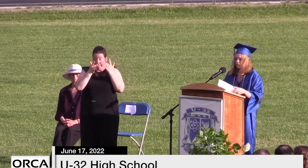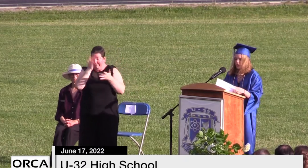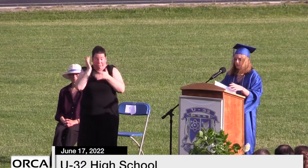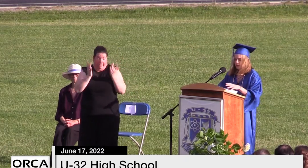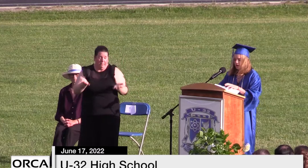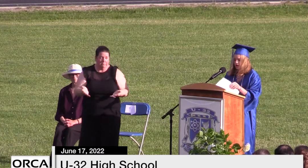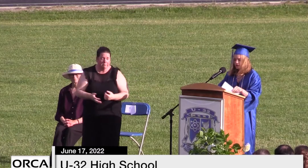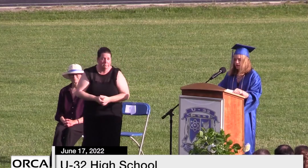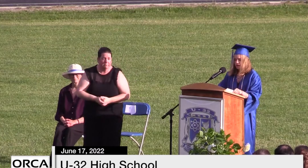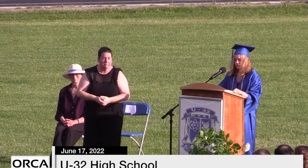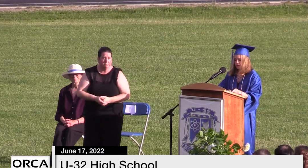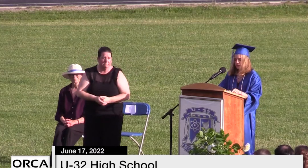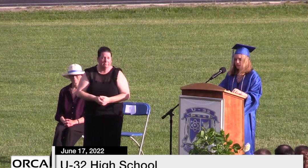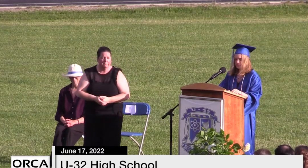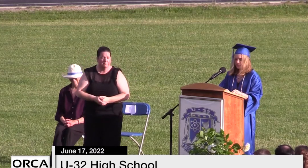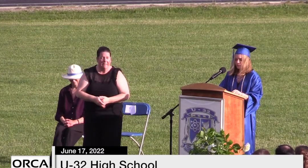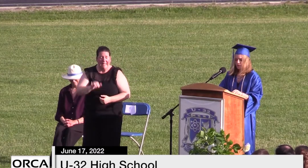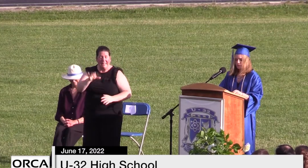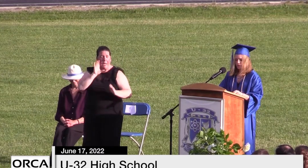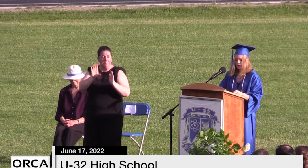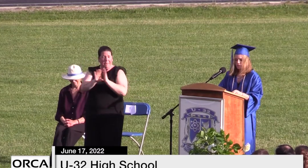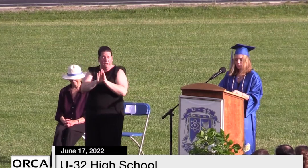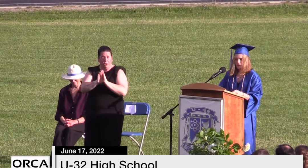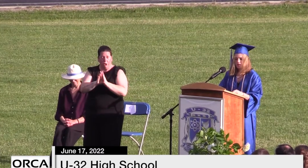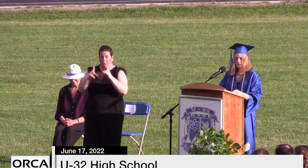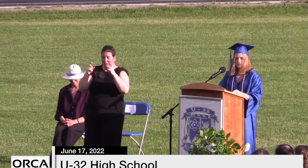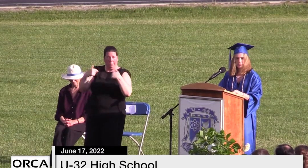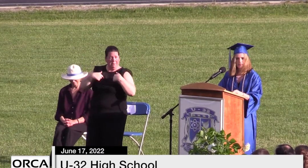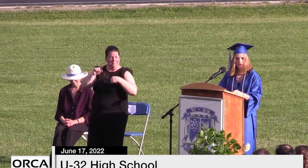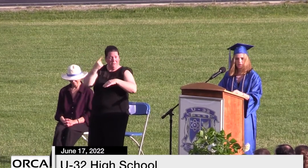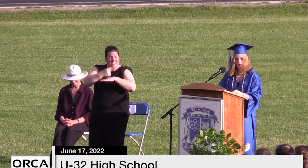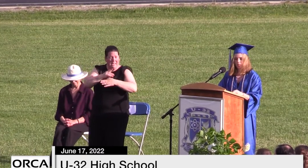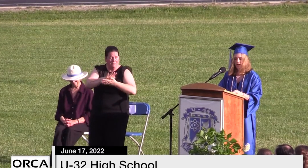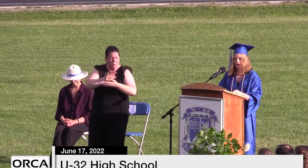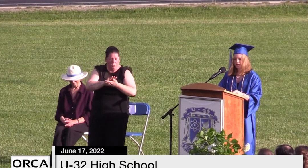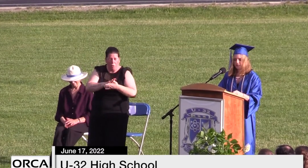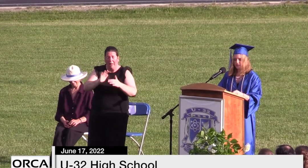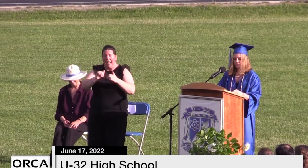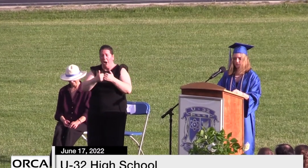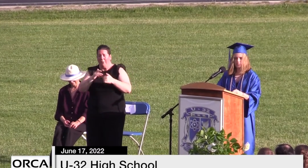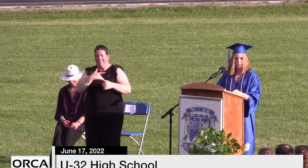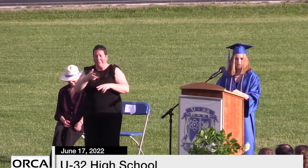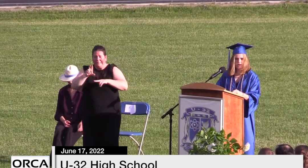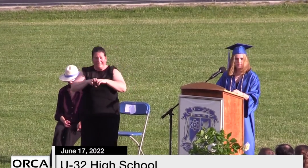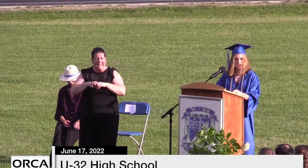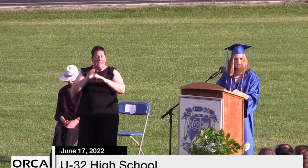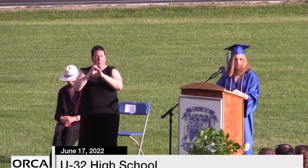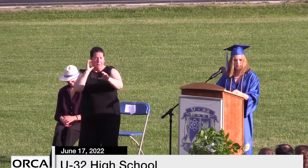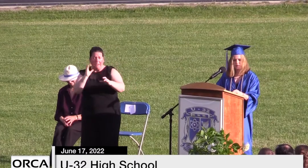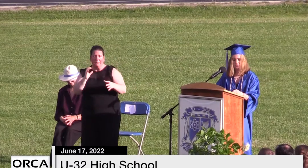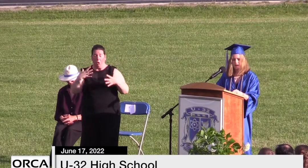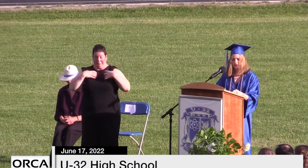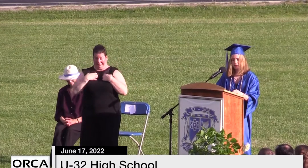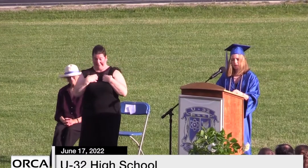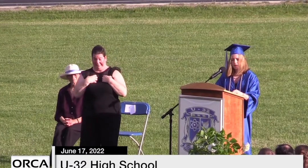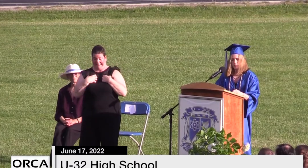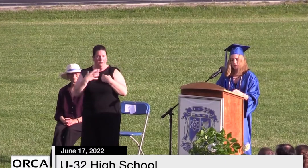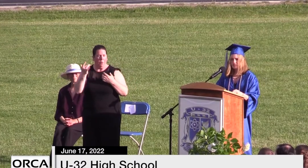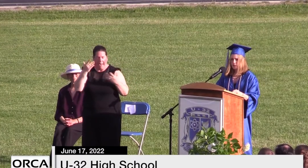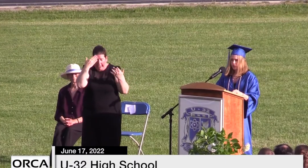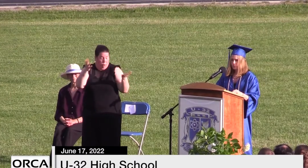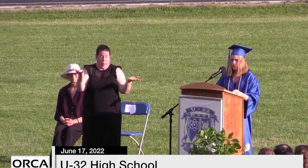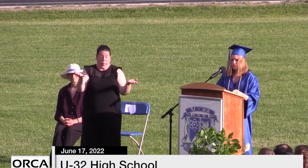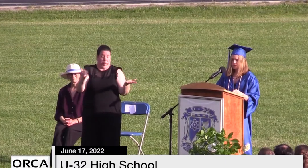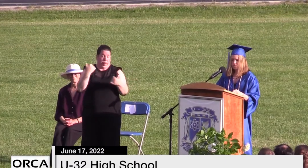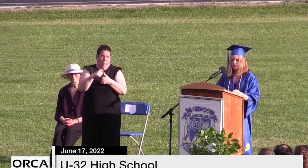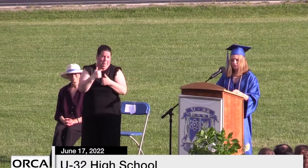I don't remember the context for the kid taking my photo, how the seat felt, or why I had a death grip on my backpack on the bus ride,